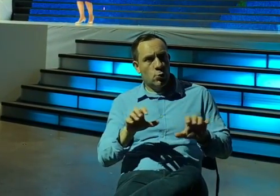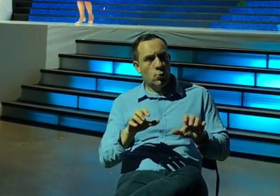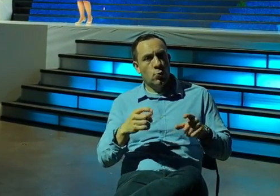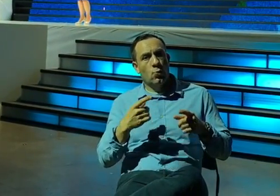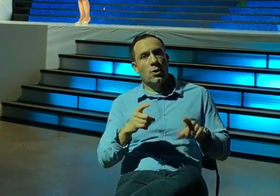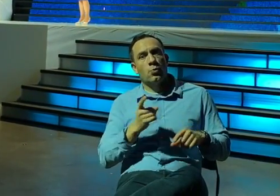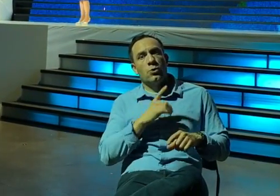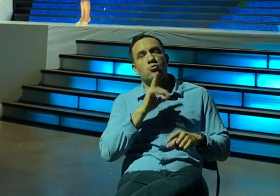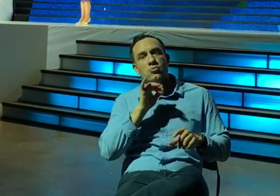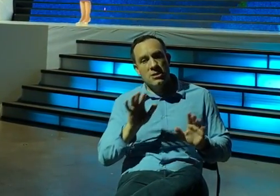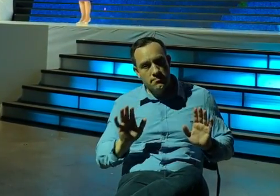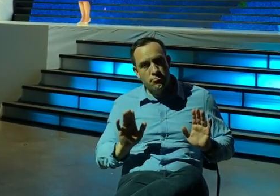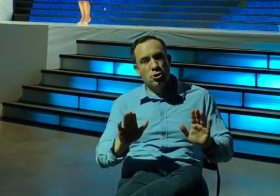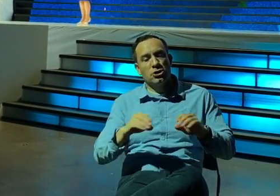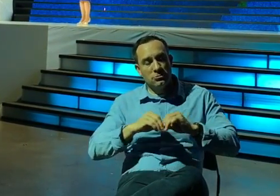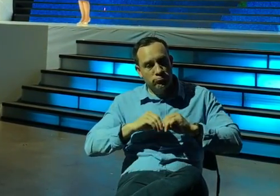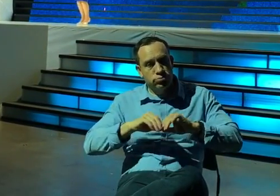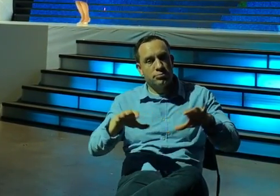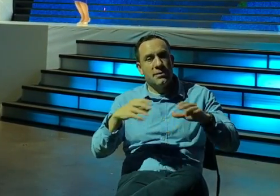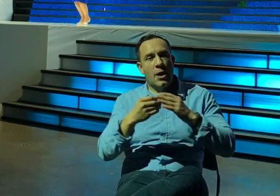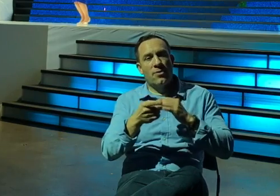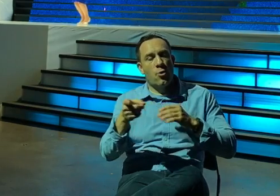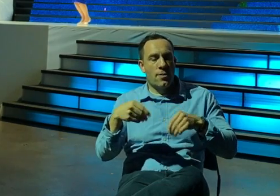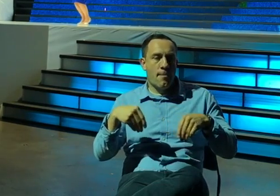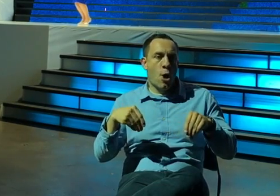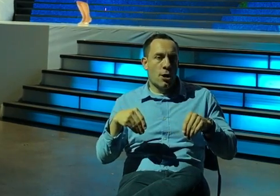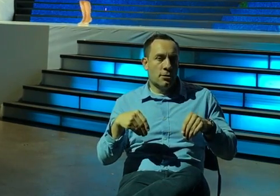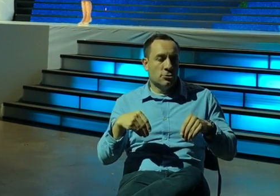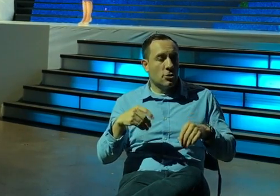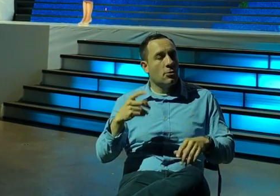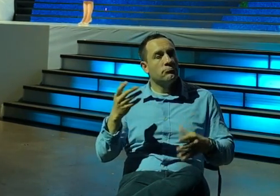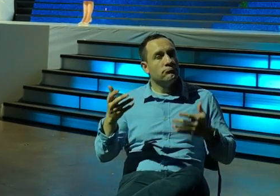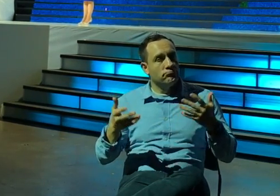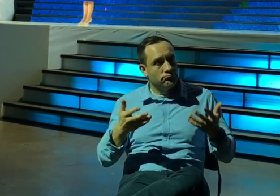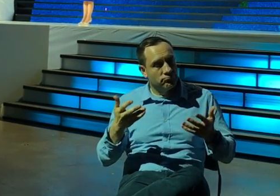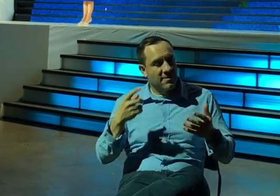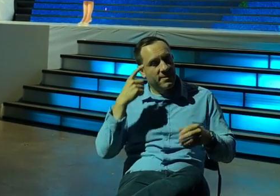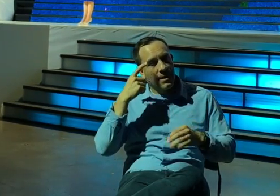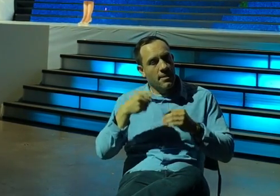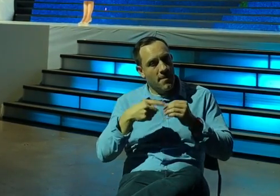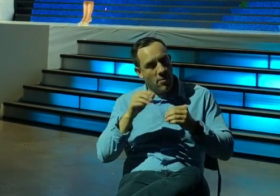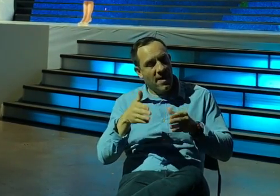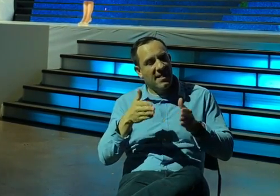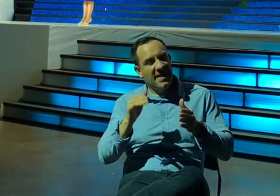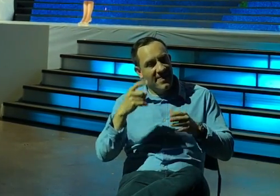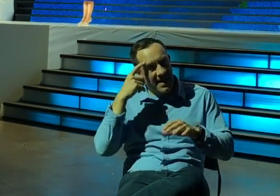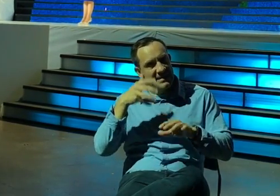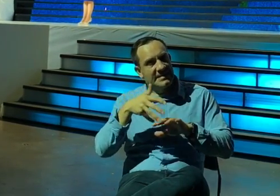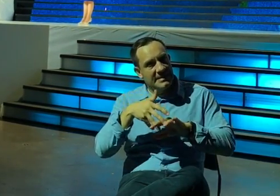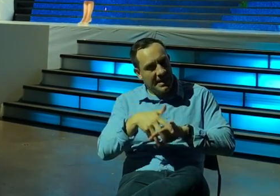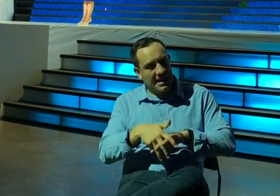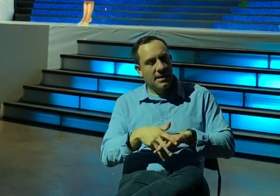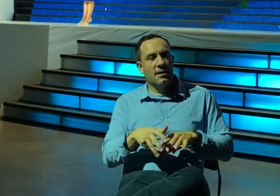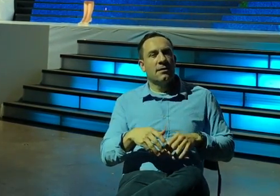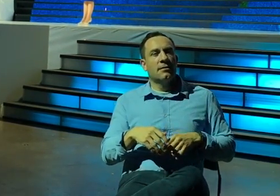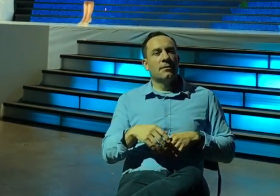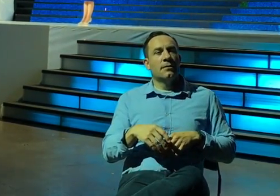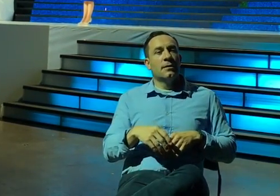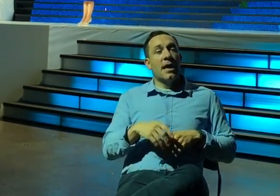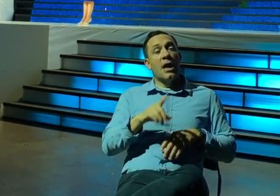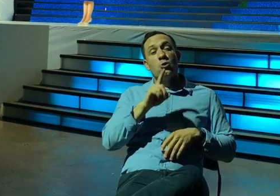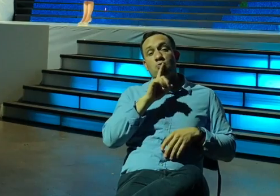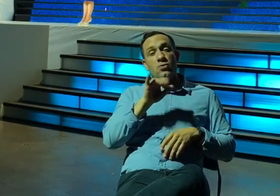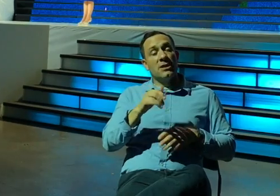really push this out into the market. So just register that, think about the potential, and to really help bring this